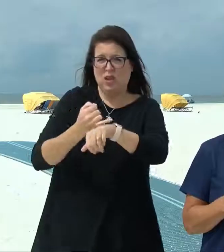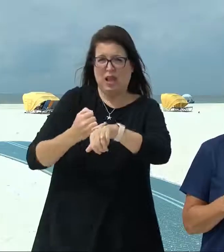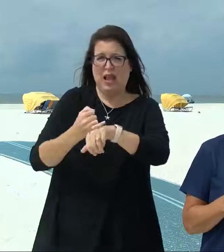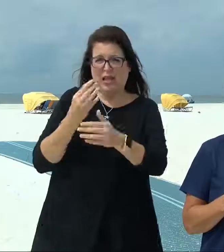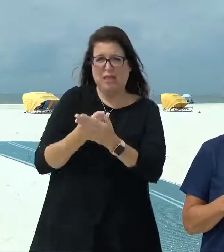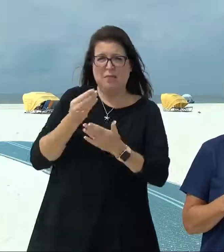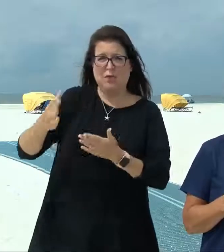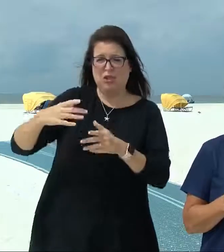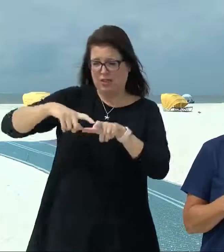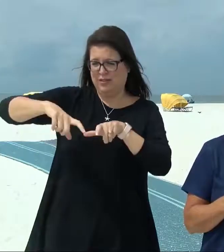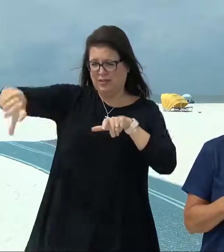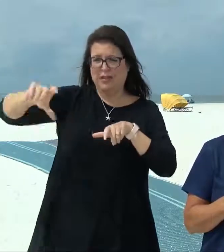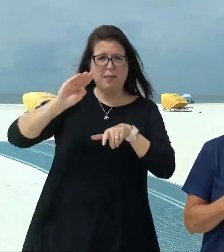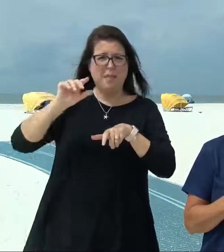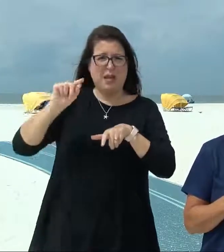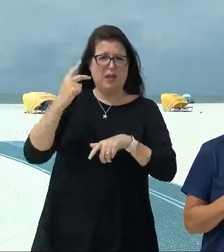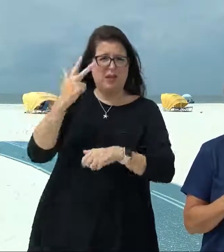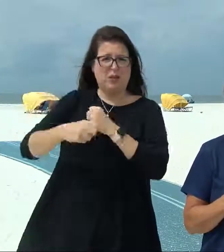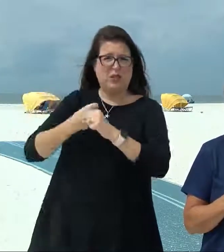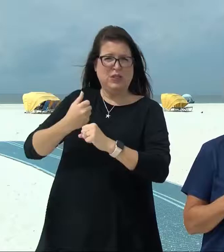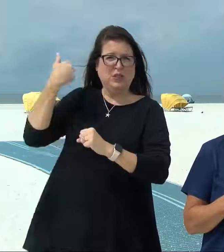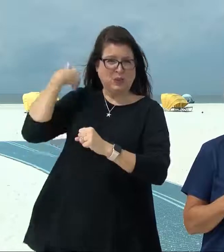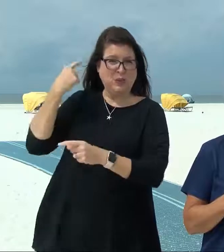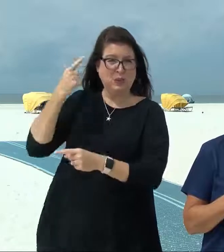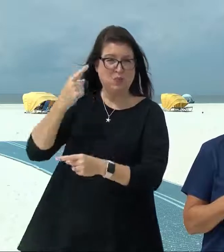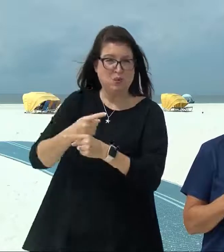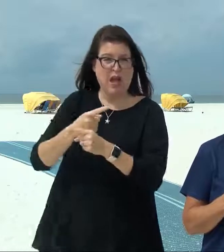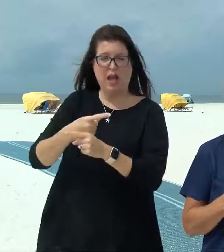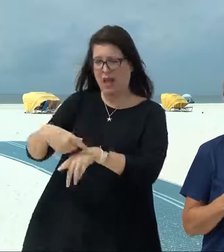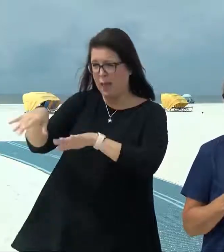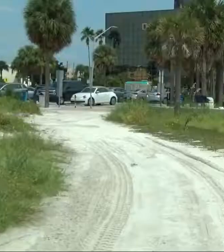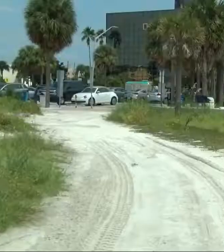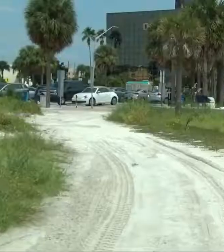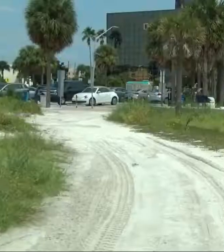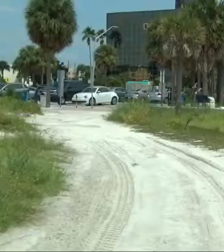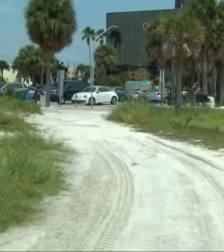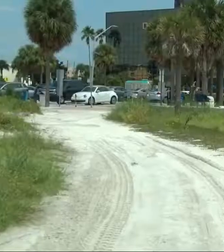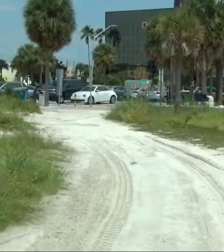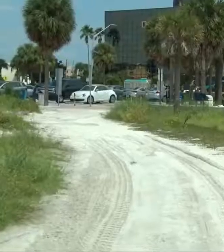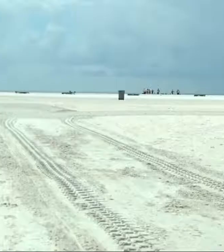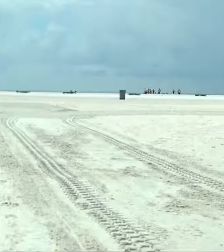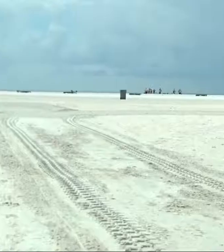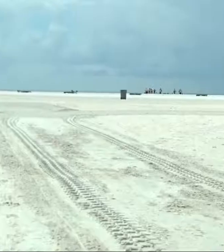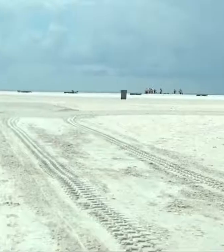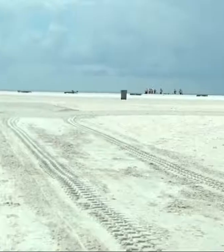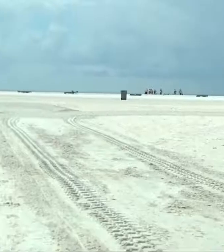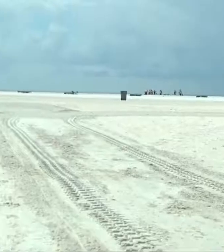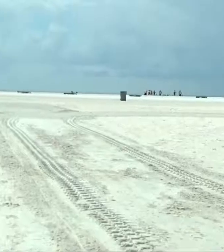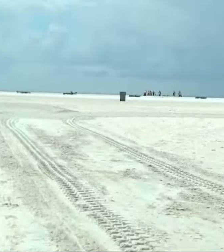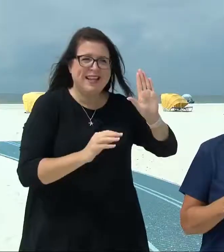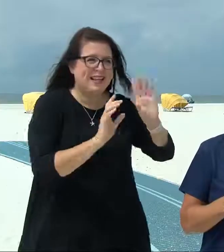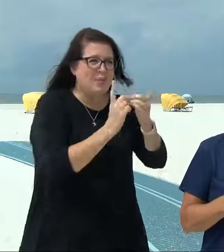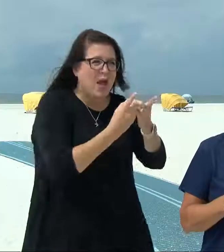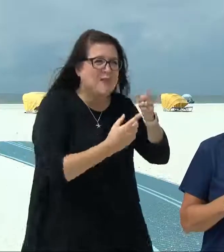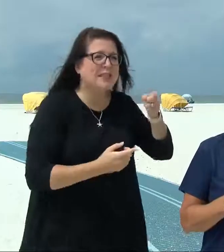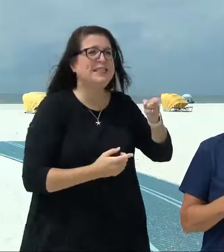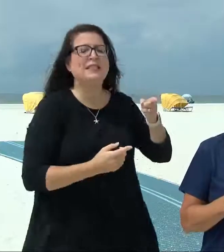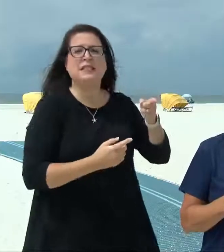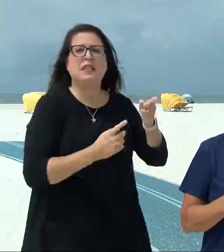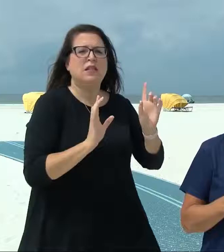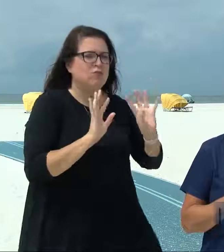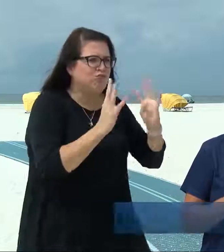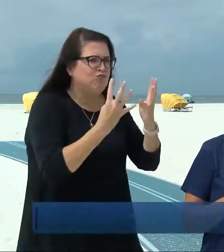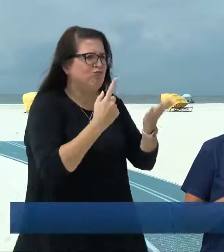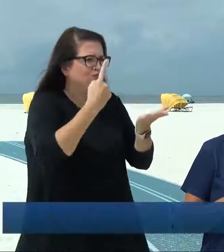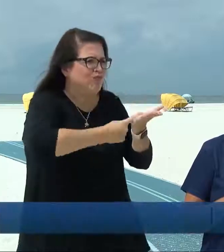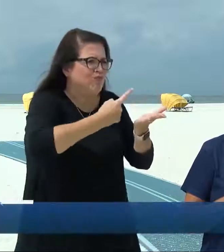We started visiting and advocating to the local municipalities, please put one down, please put a mat down. And